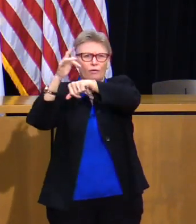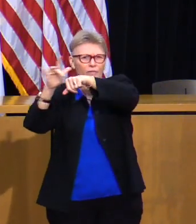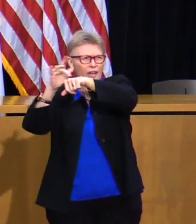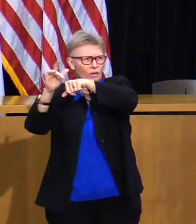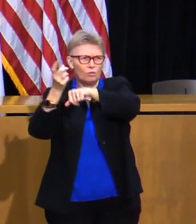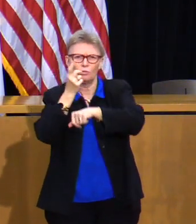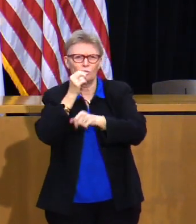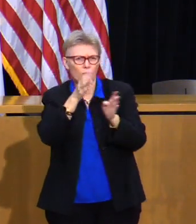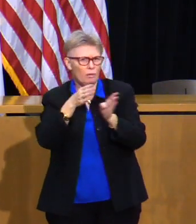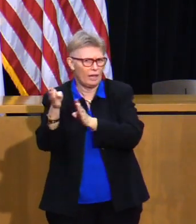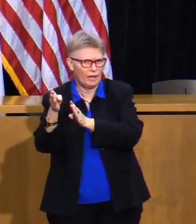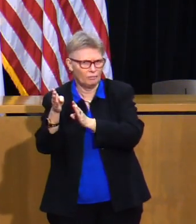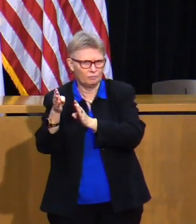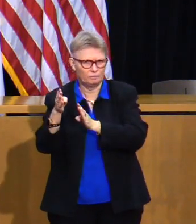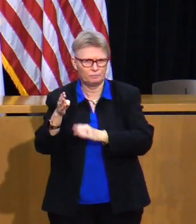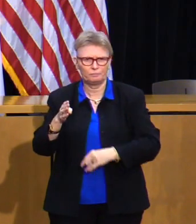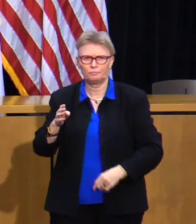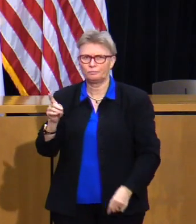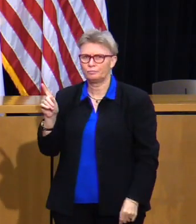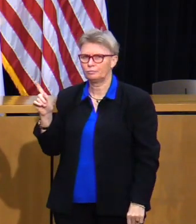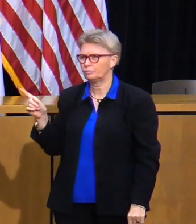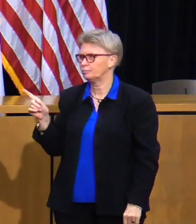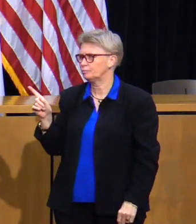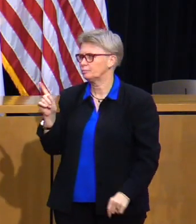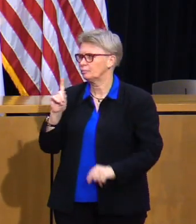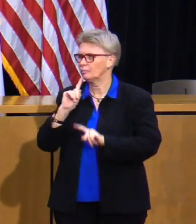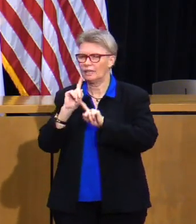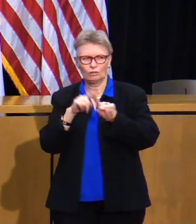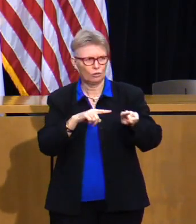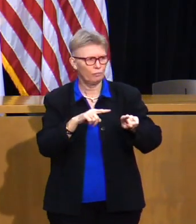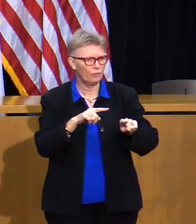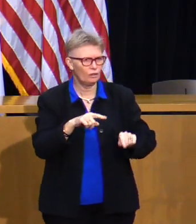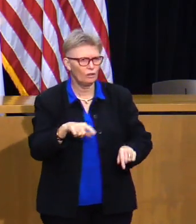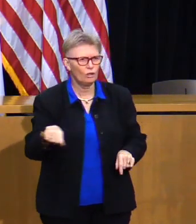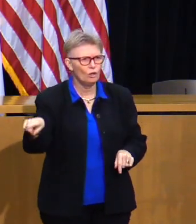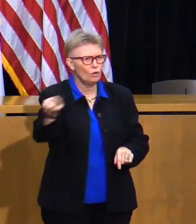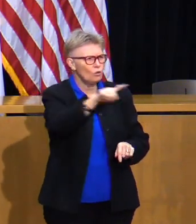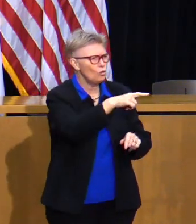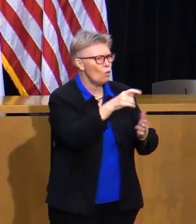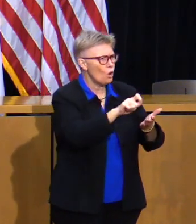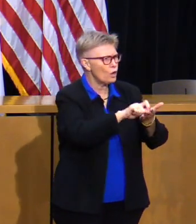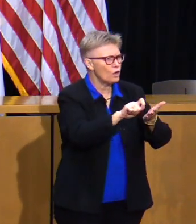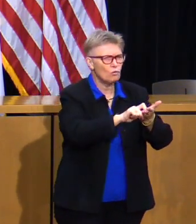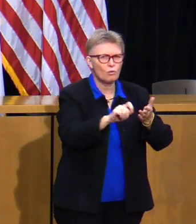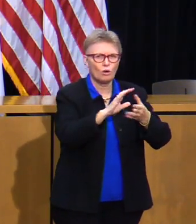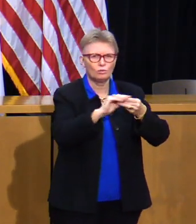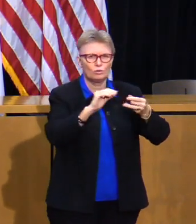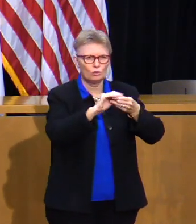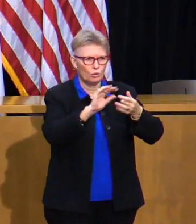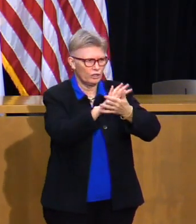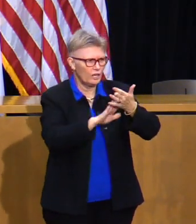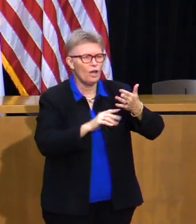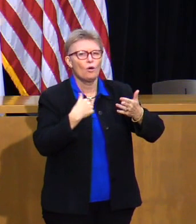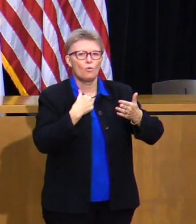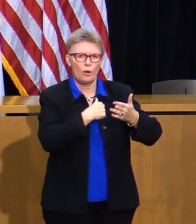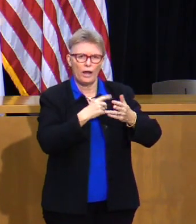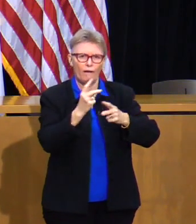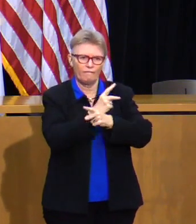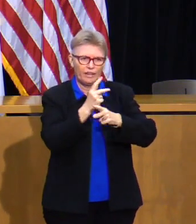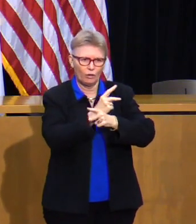of Justice Knight. I think several of you noted this in some of the stories you wrote earlier today. We're working on a schedule